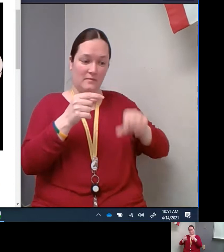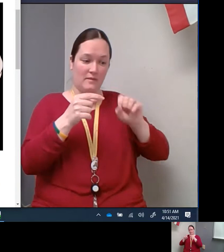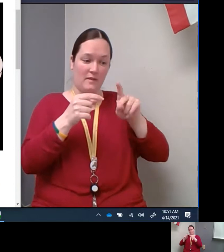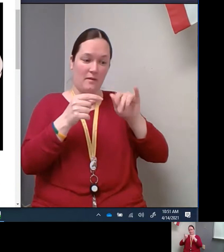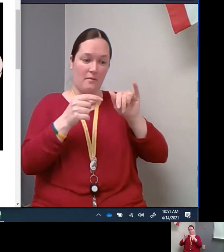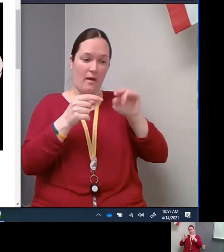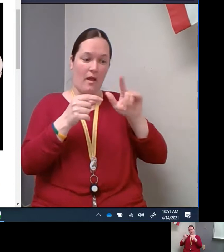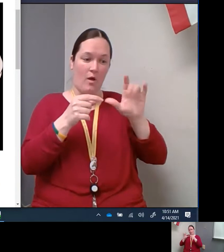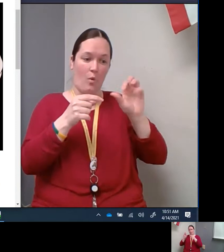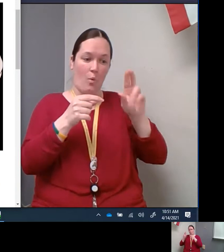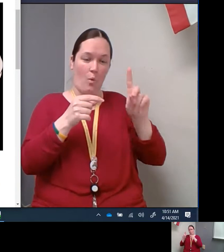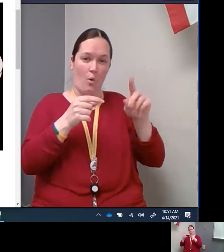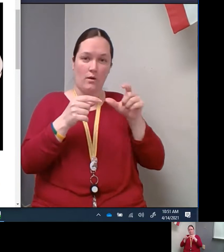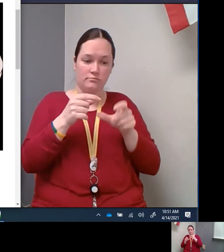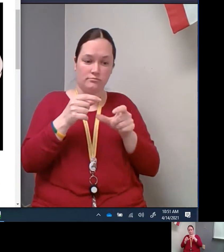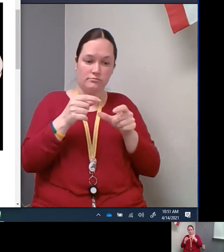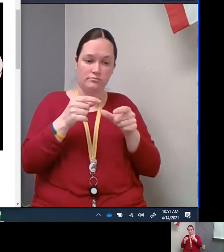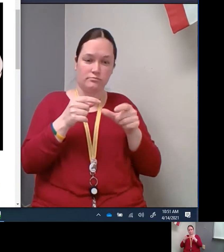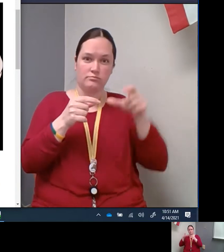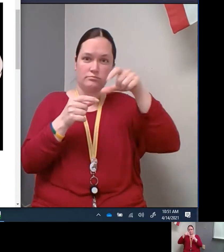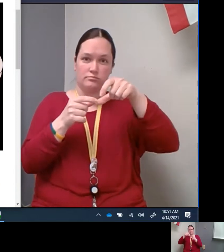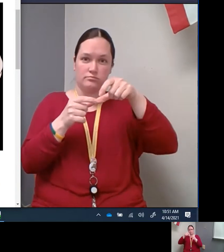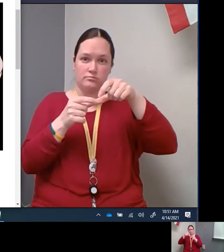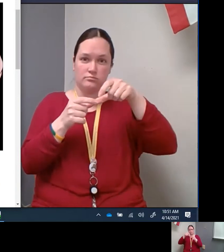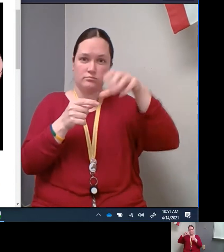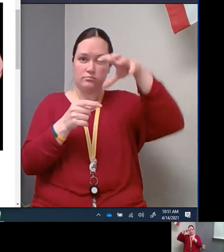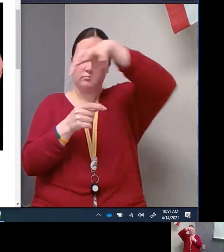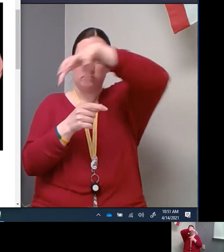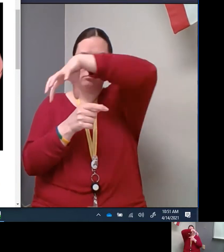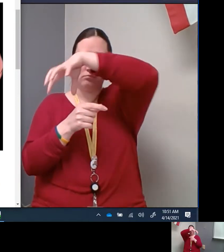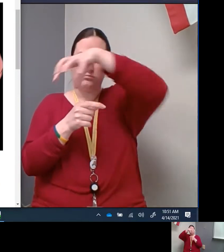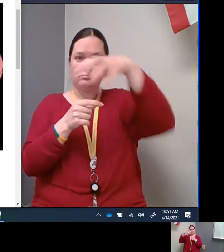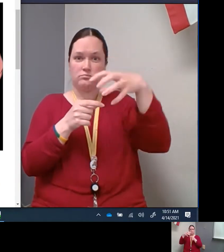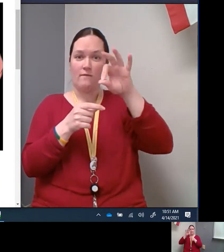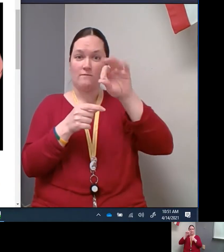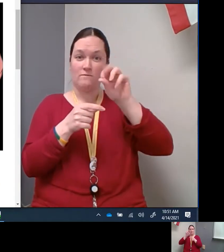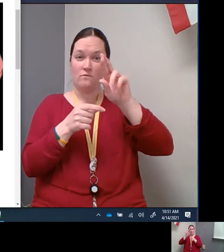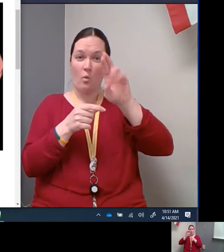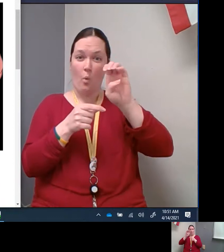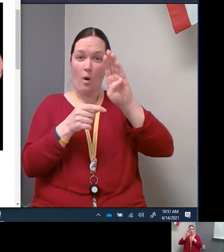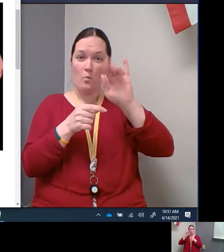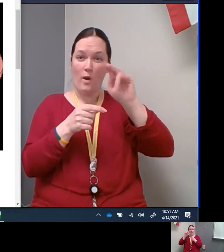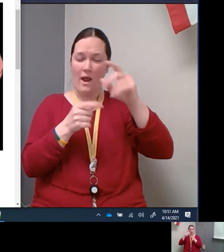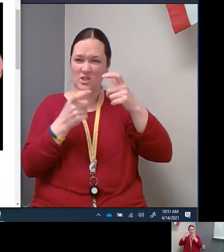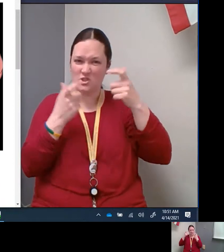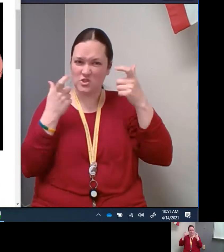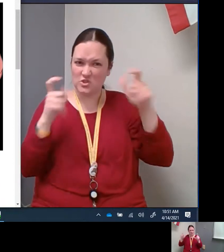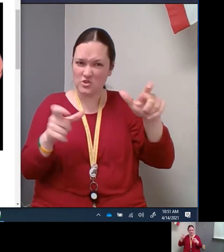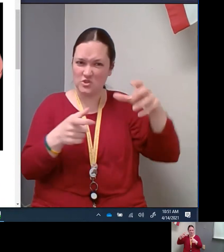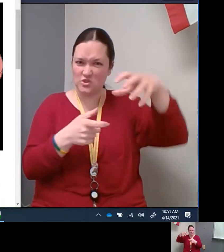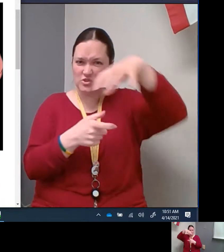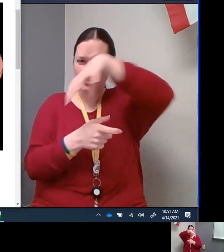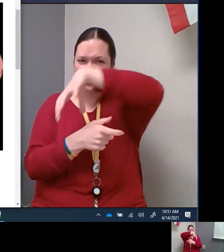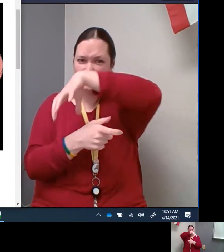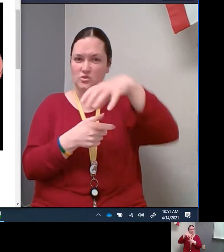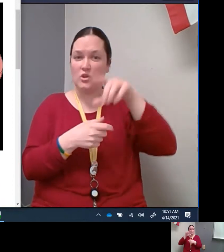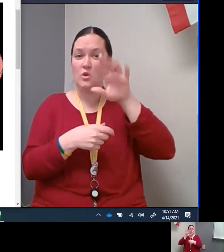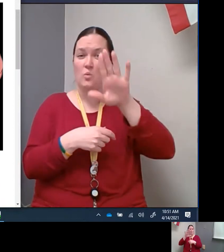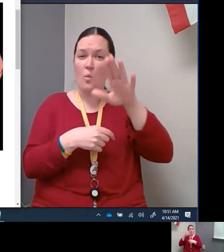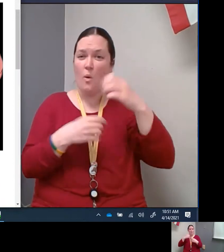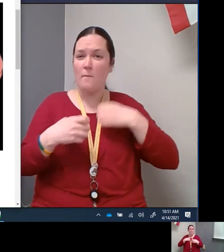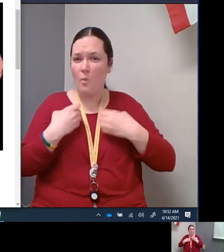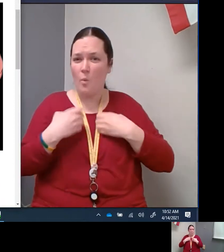We then have the hindbrain, we have the midbrain, but look how large that forebrain is going to be. And so that's where all of those emotions